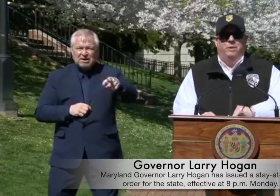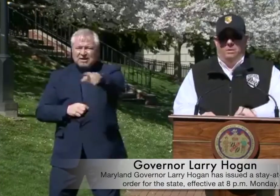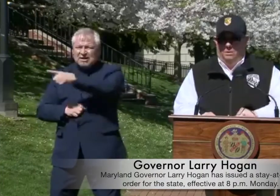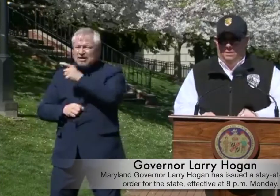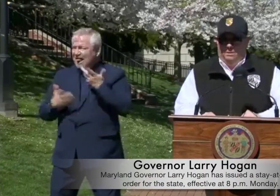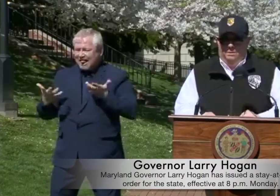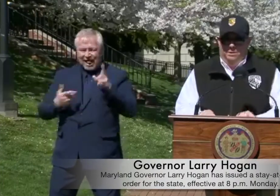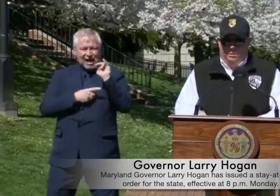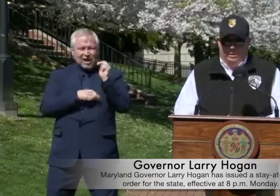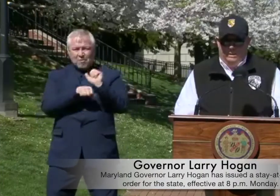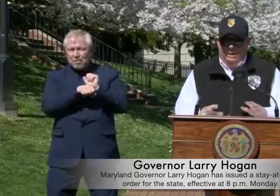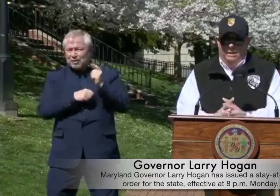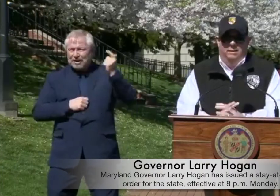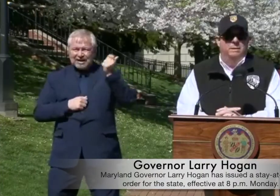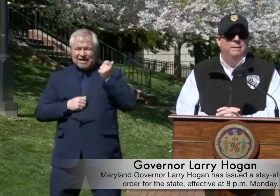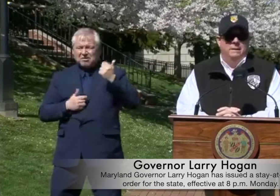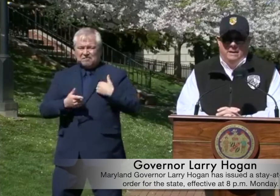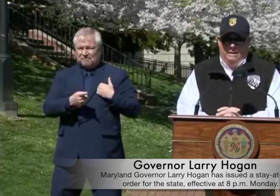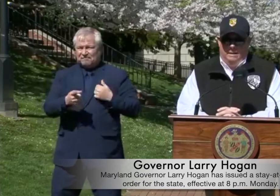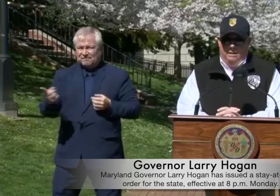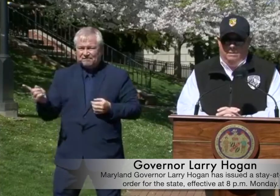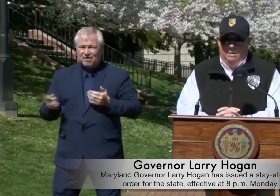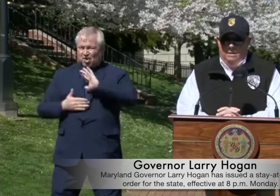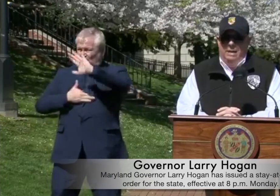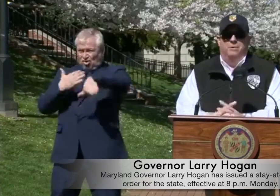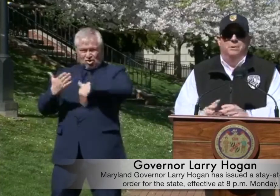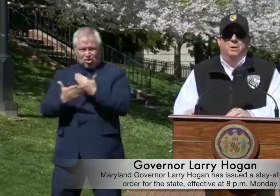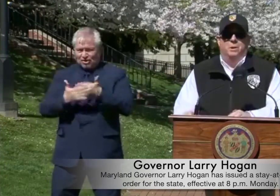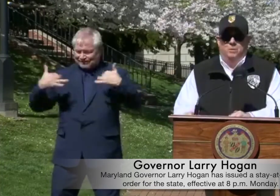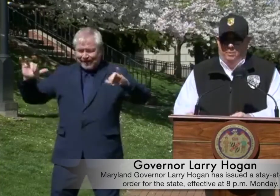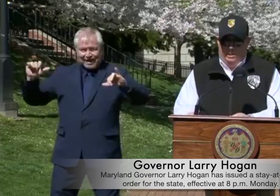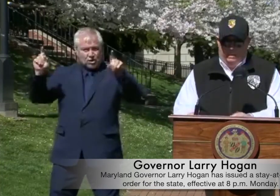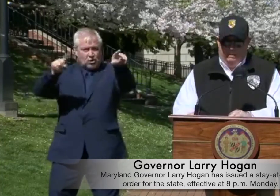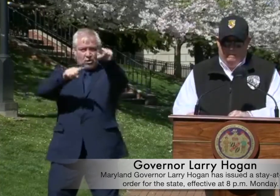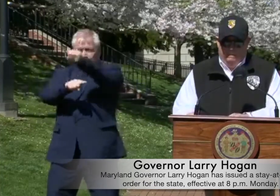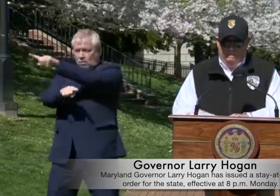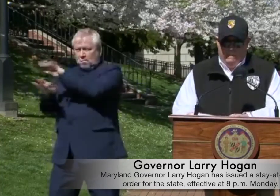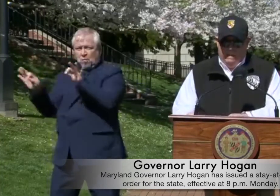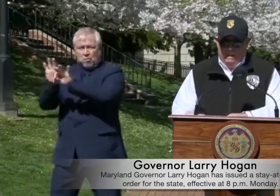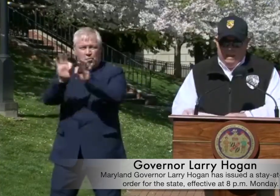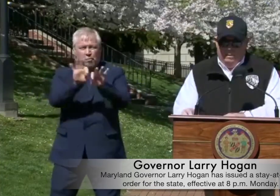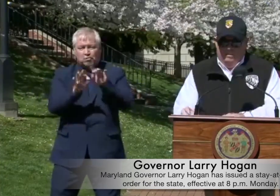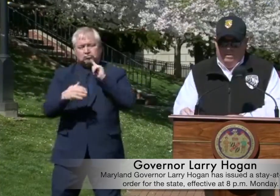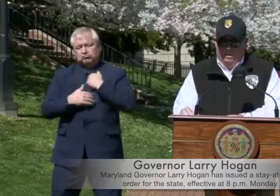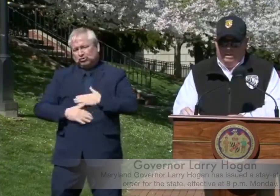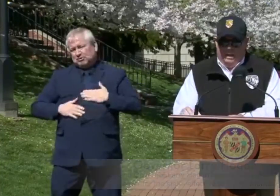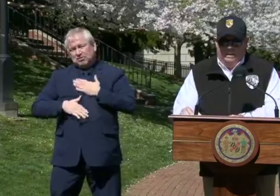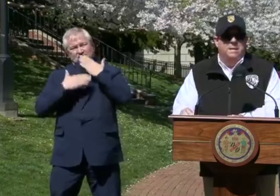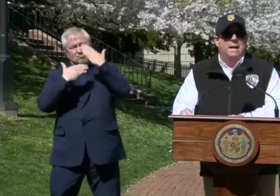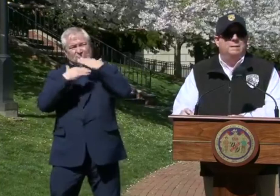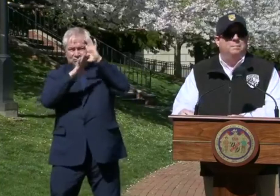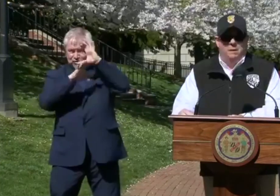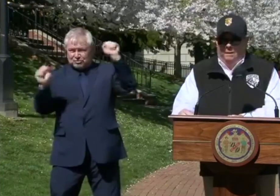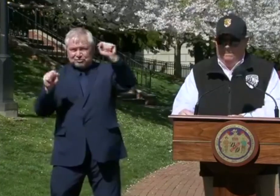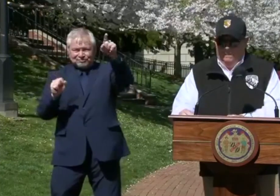of the federal assistance is critically needed, and these efforts are appreciated. However, our state is